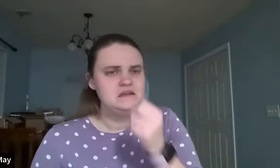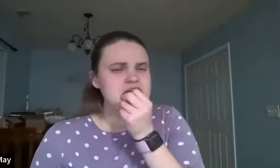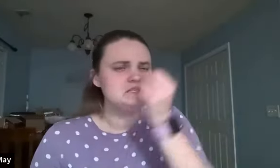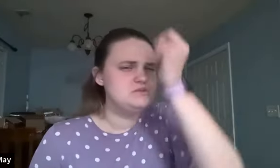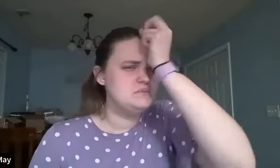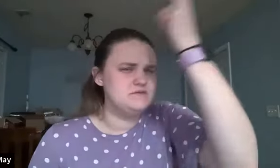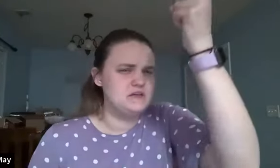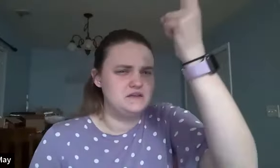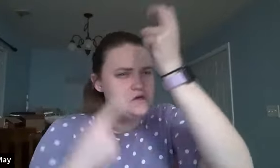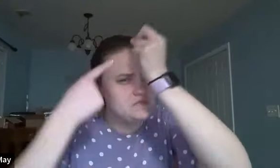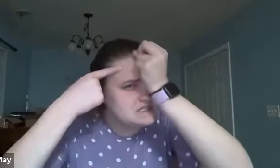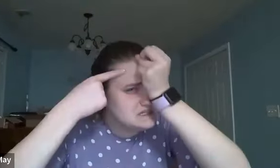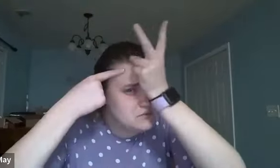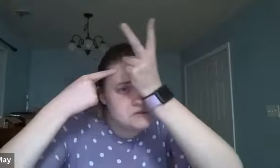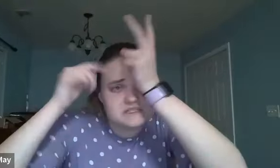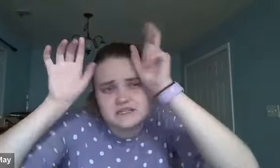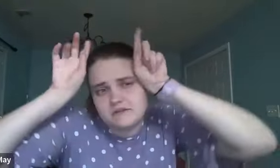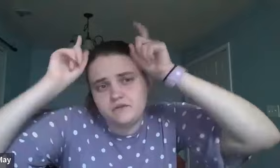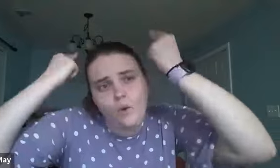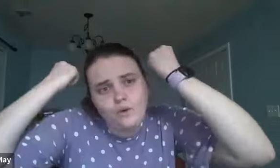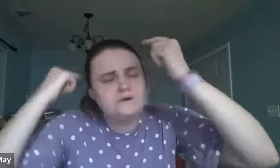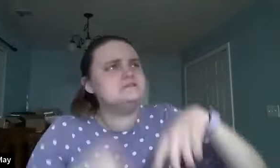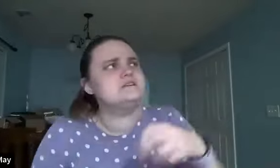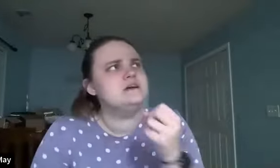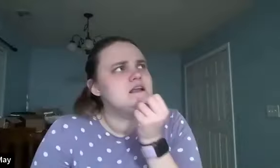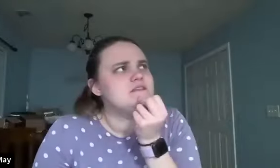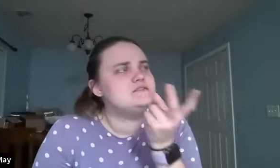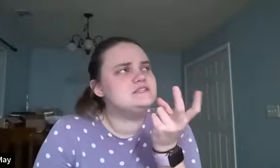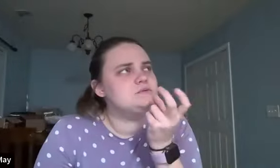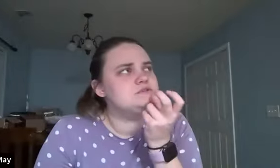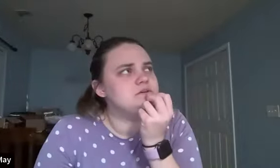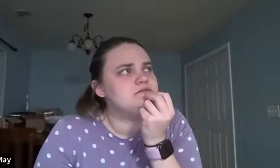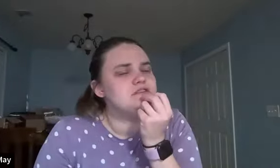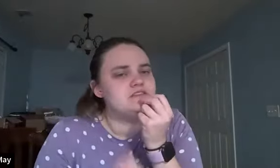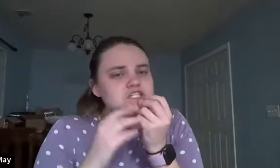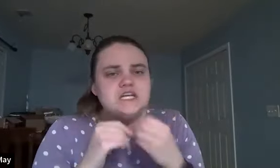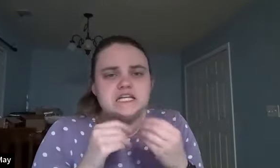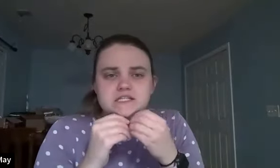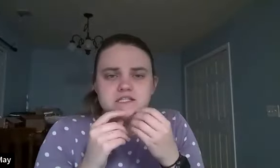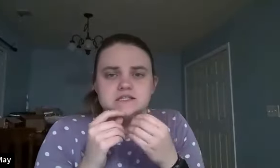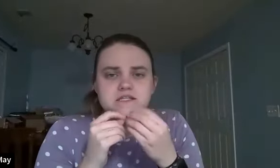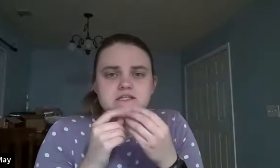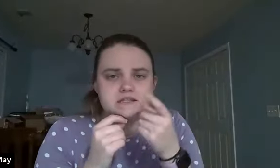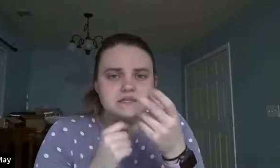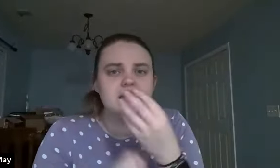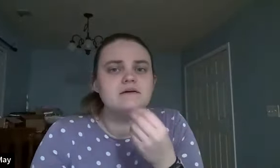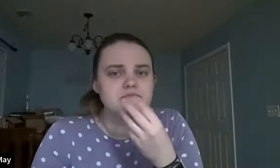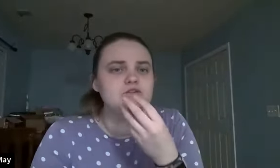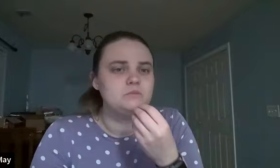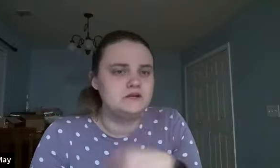It's supposed to be for like, this is like the representing of like the horns. I think this is supposed to be for like the chin. Yeah, the little beard.